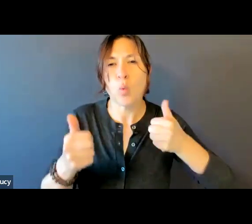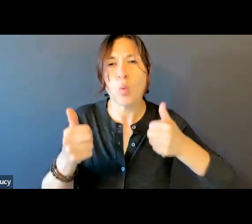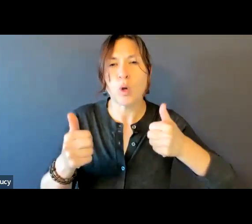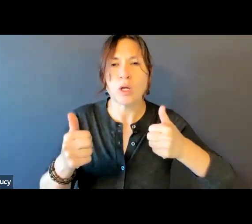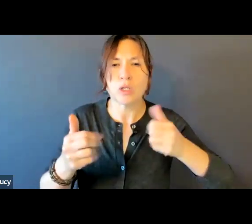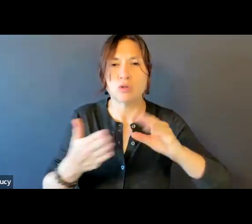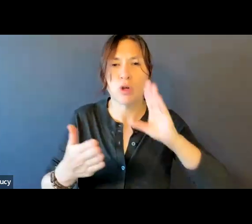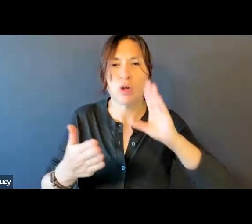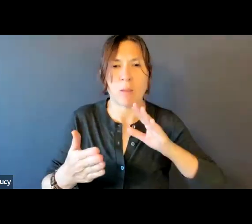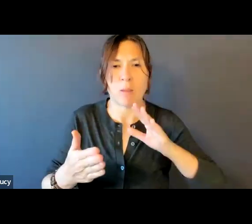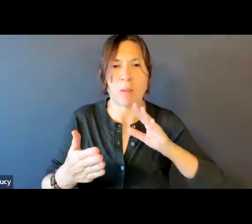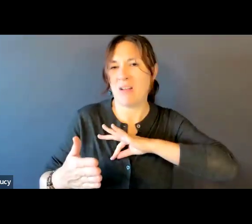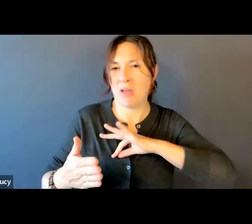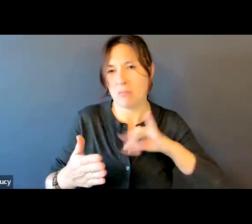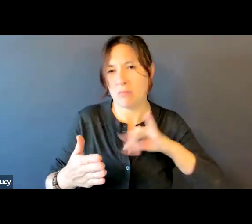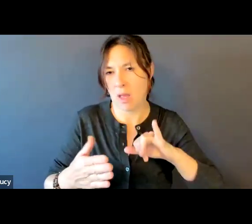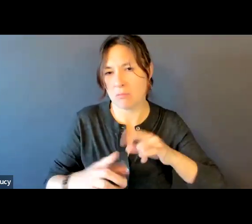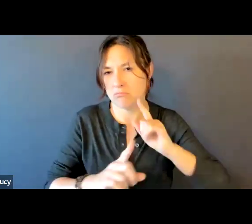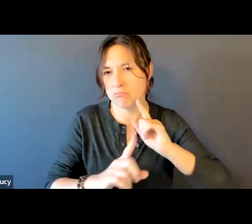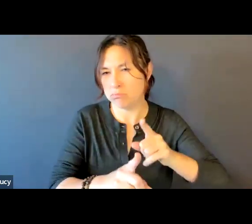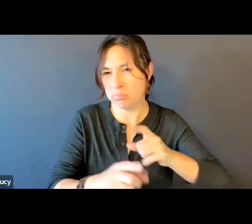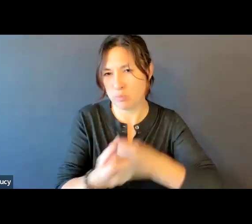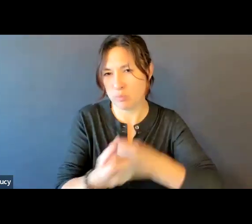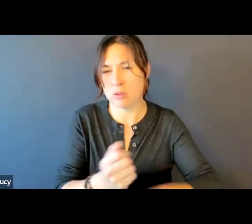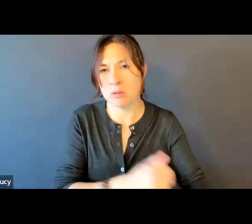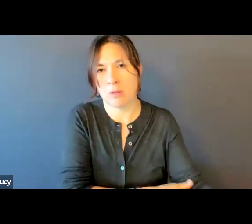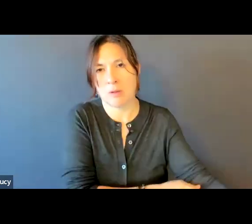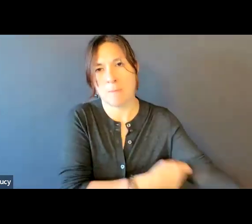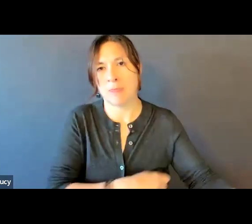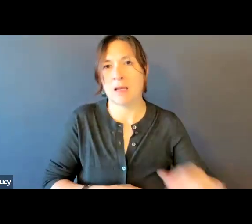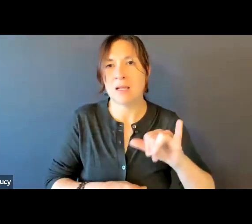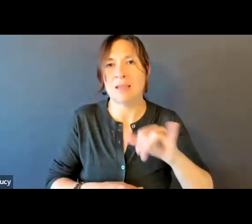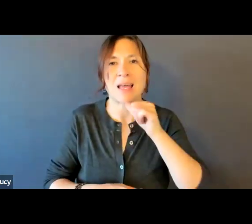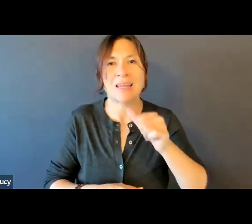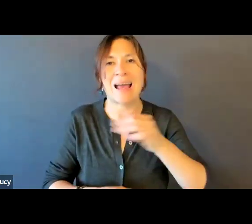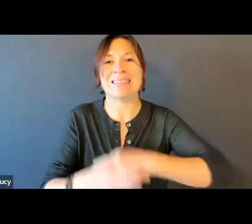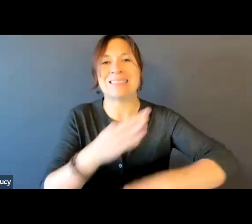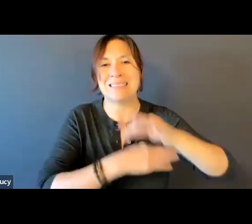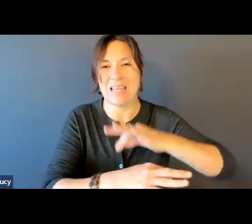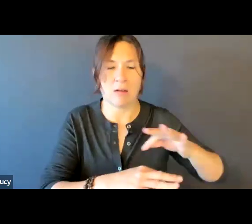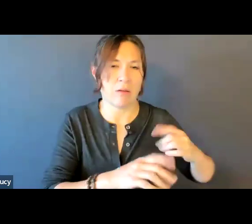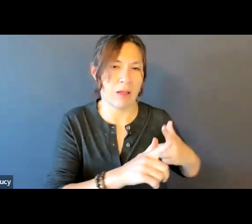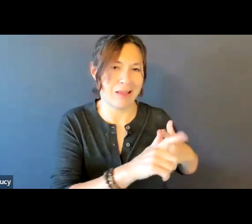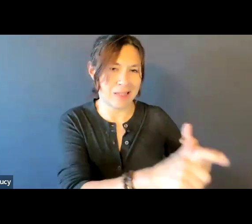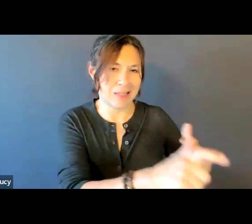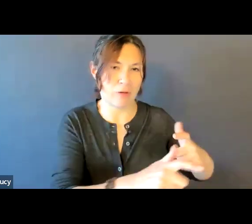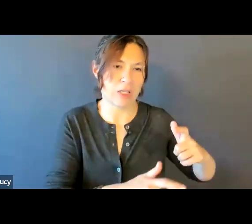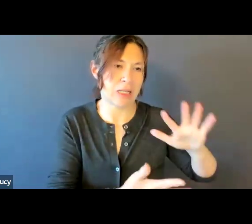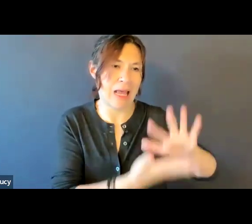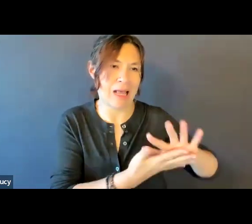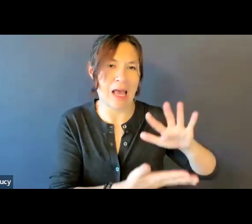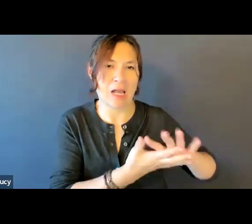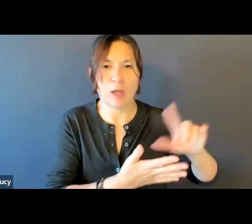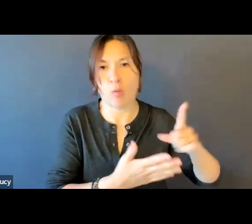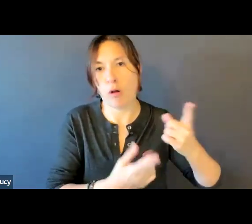supports with our teachers. So it was instead of an Acceleration Academy. okay. So that already does exist for transformation